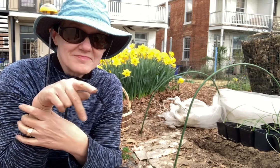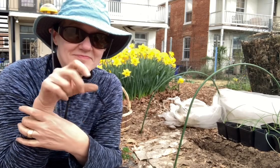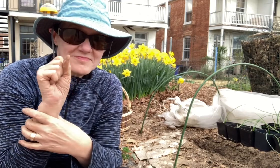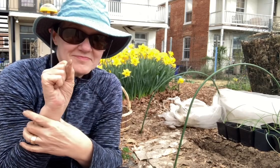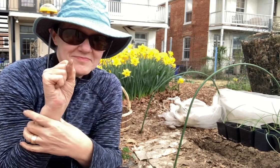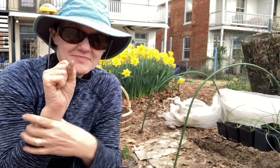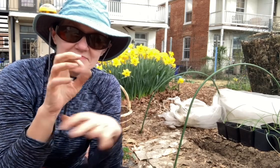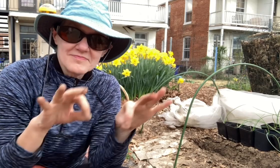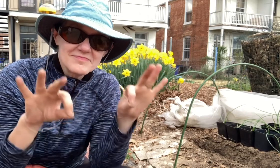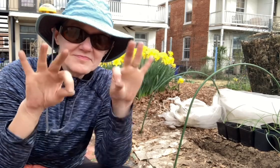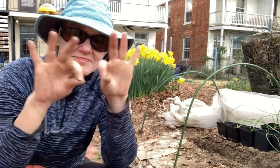tops grow.